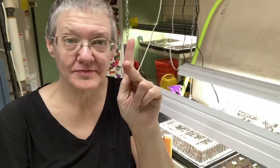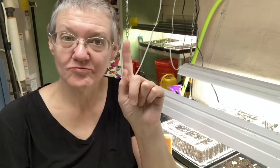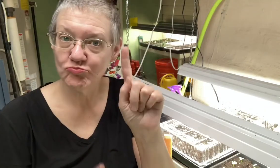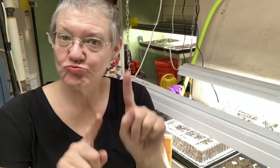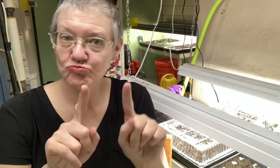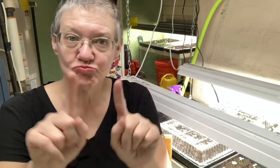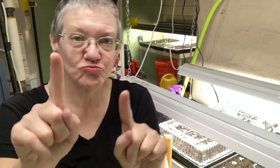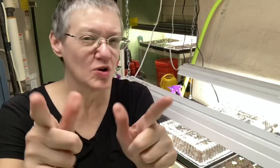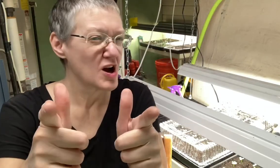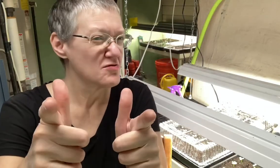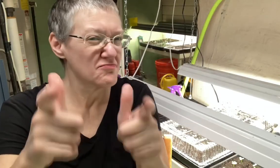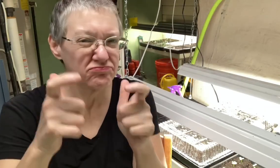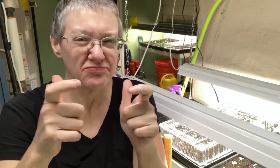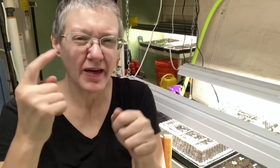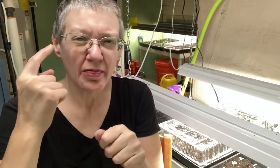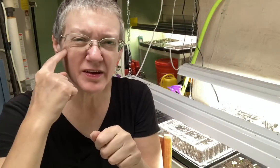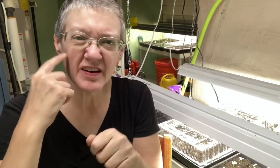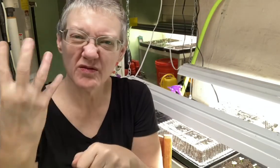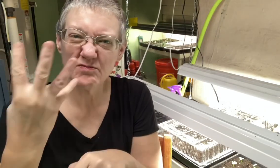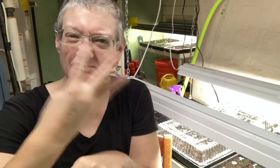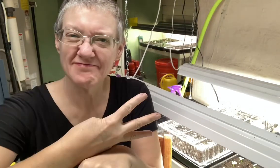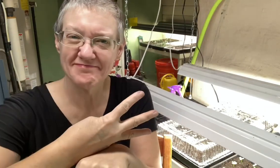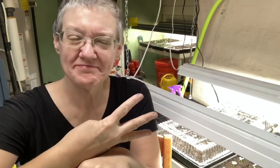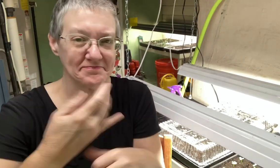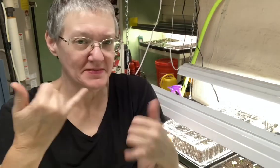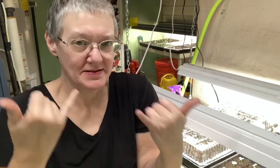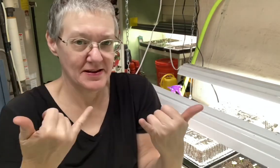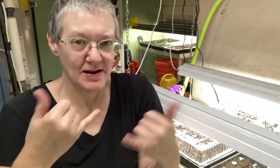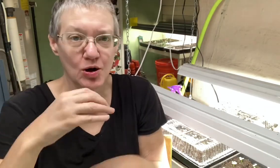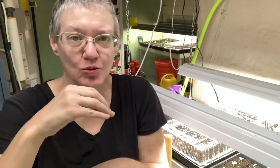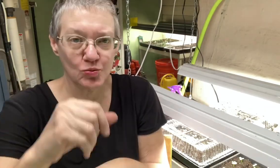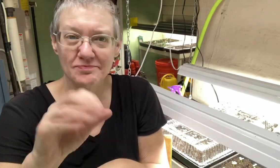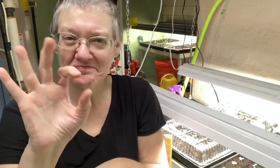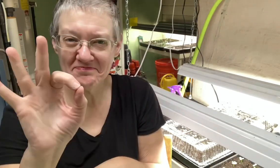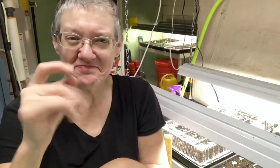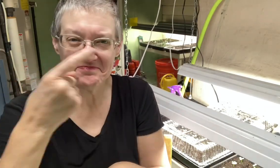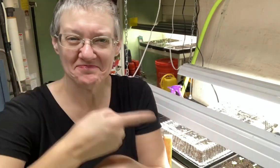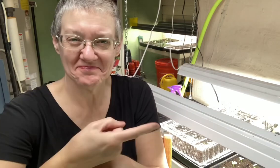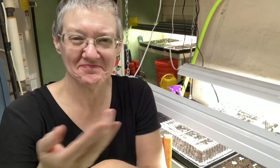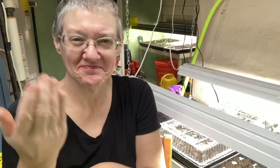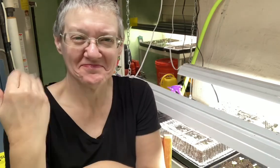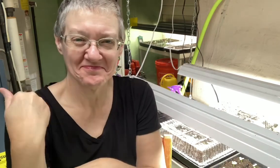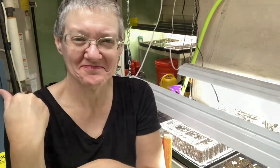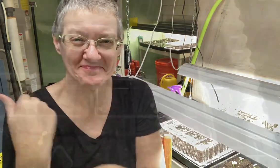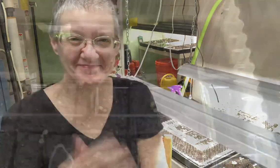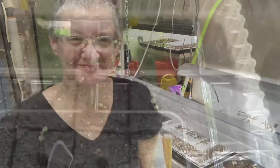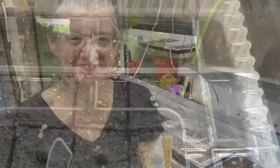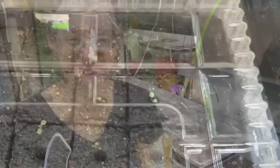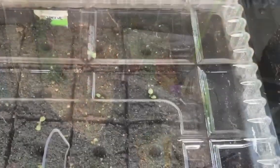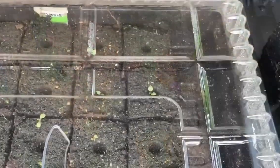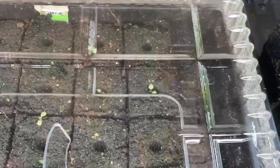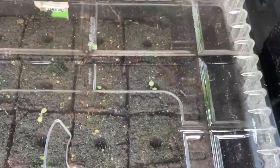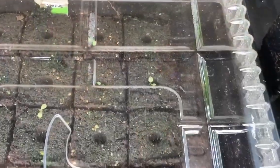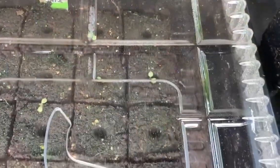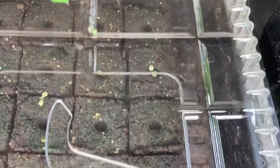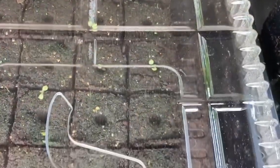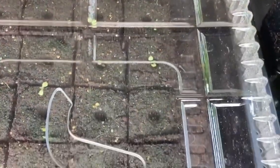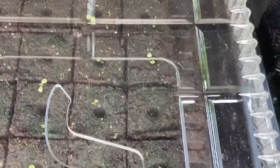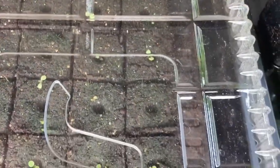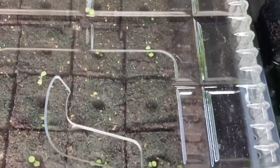Now the stalk have come up quickly. They were up in only 4 days, and I sowed those 9 days